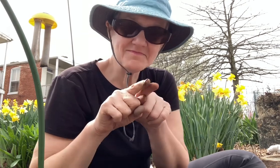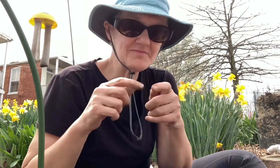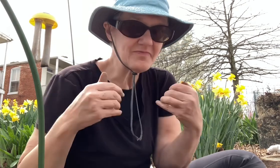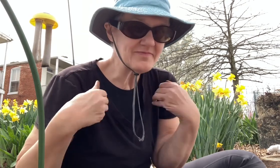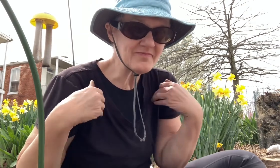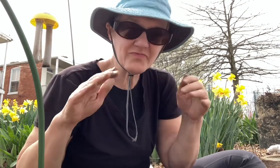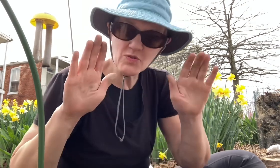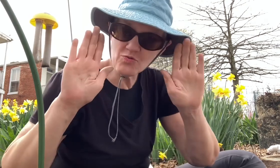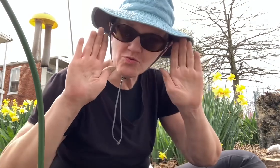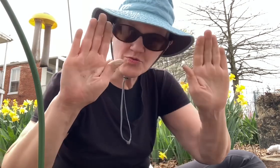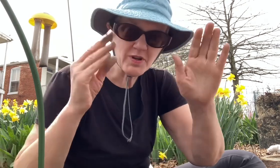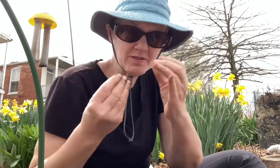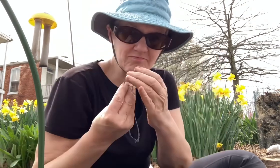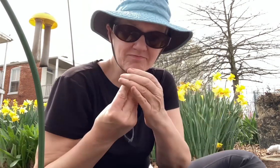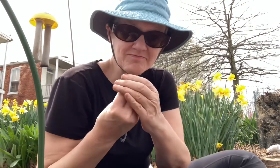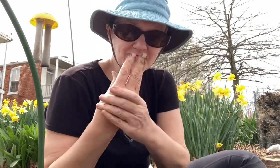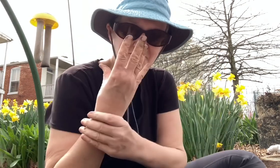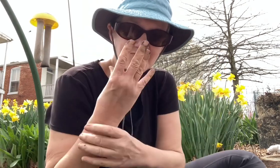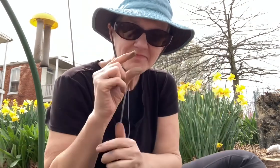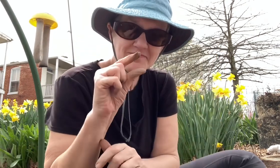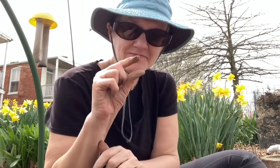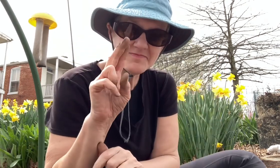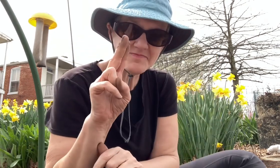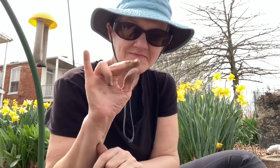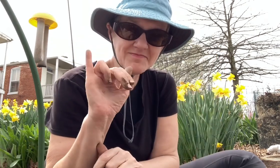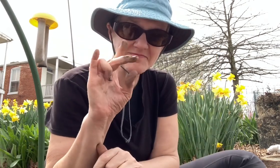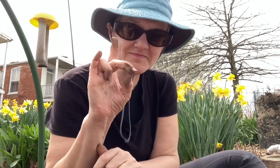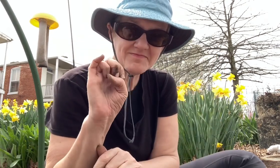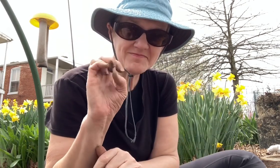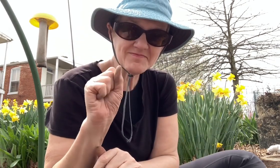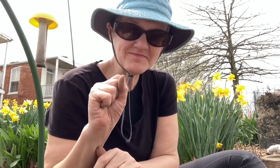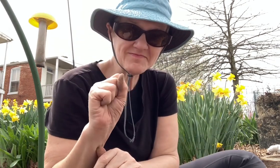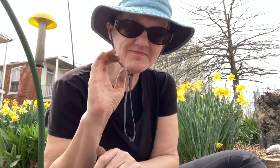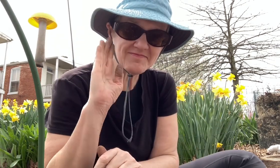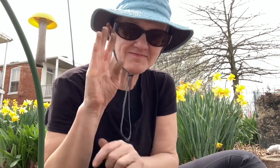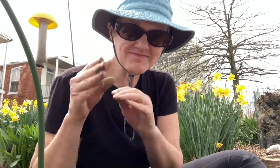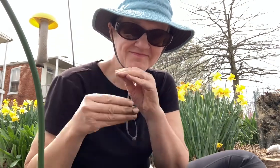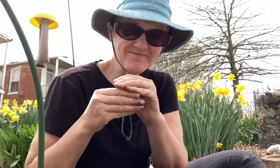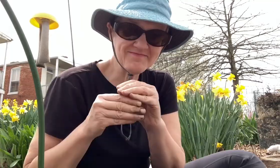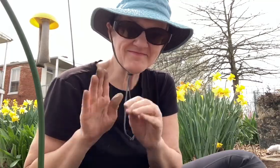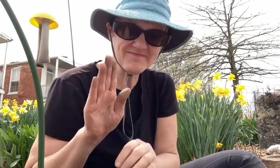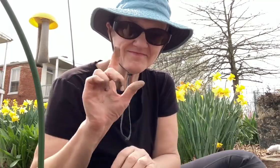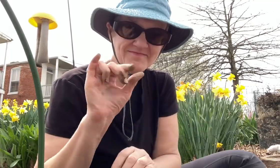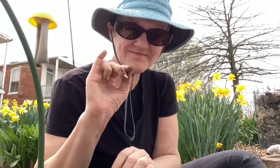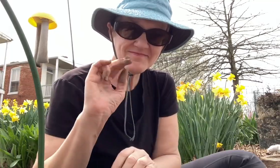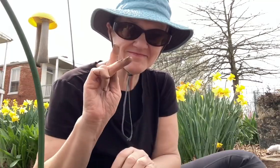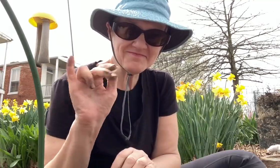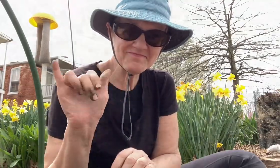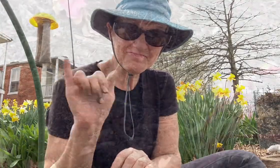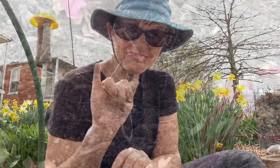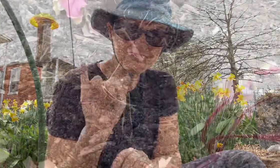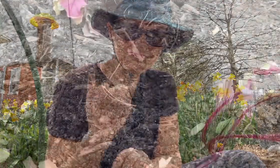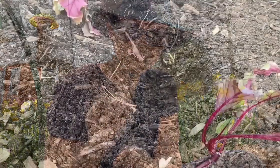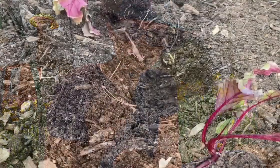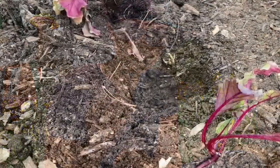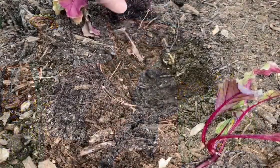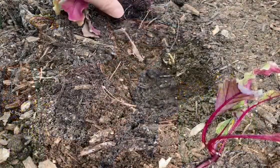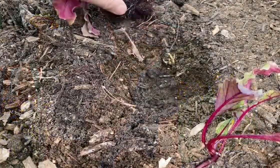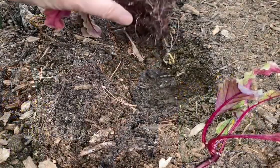They also have some great growing information. Check out their growing guides. I'll put a link in the description too.